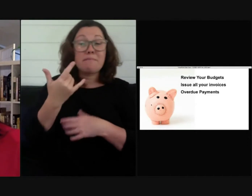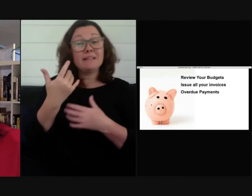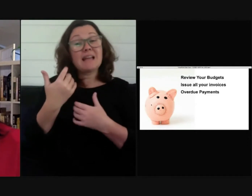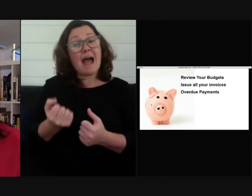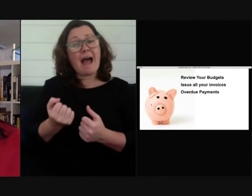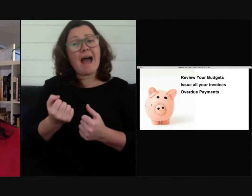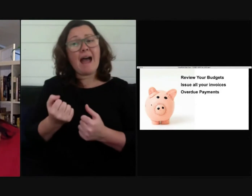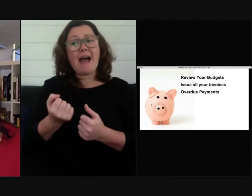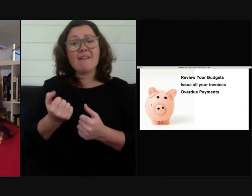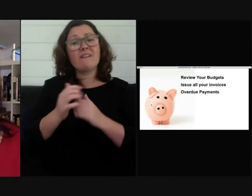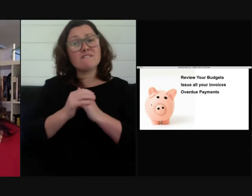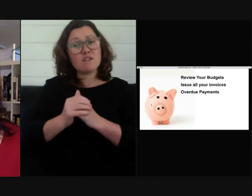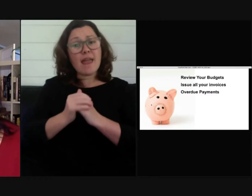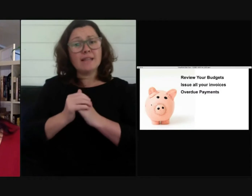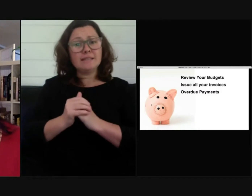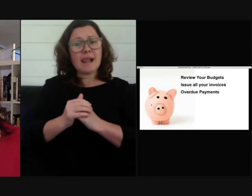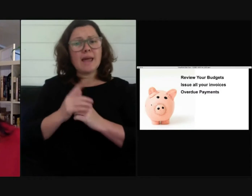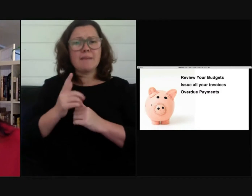that money.